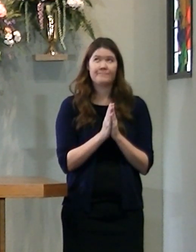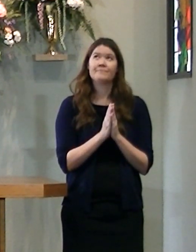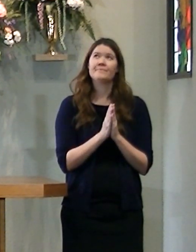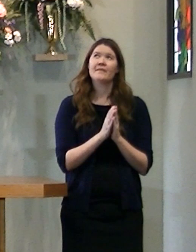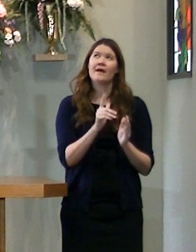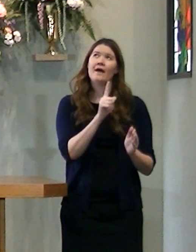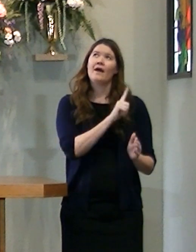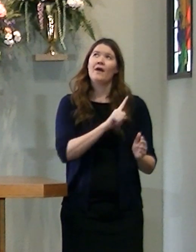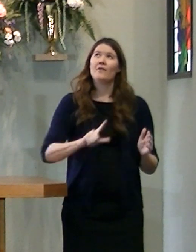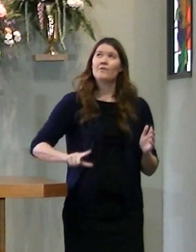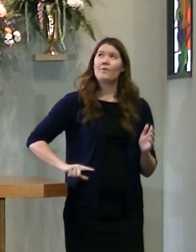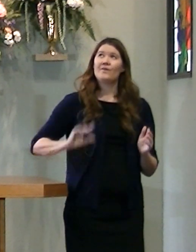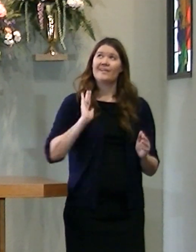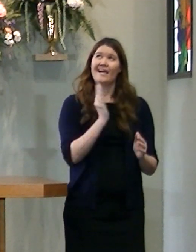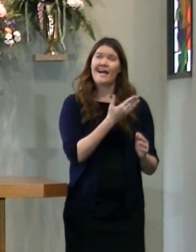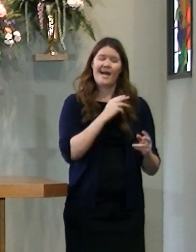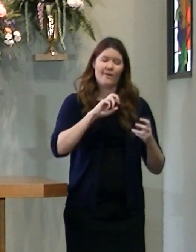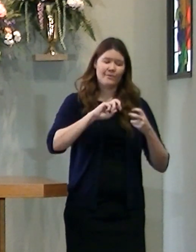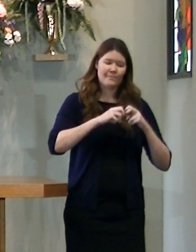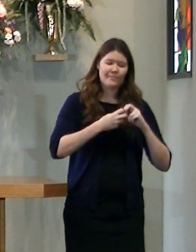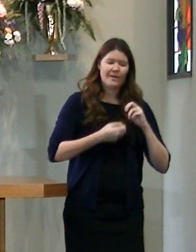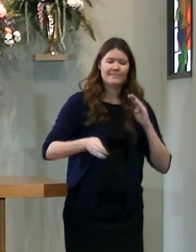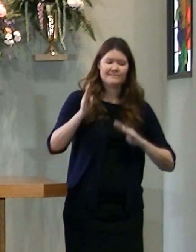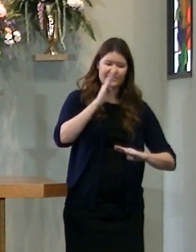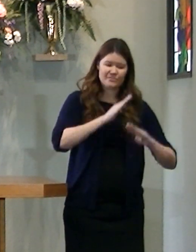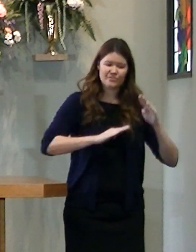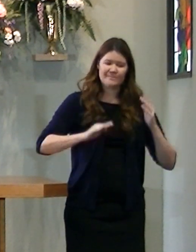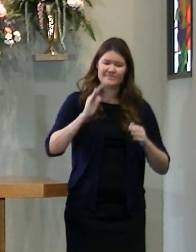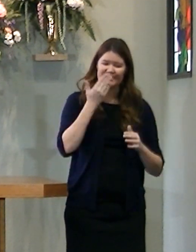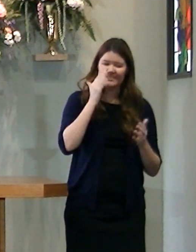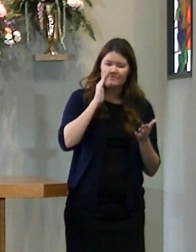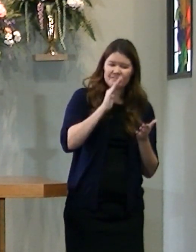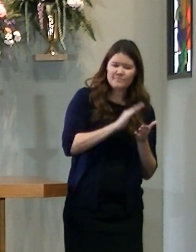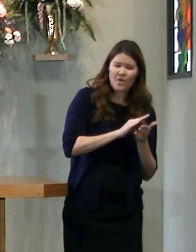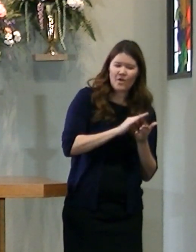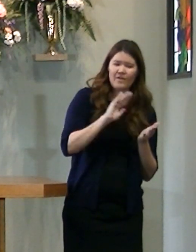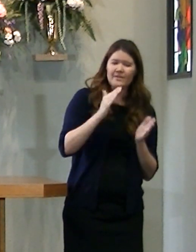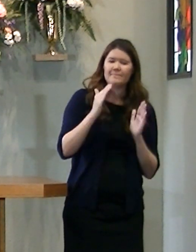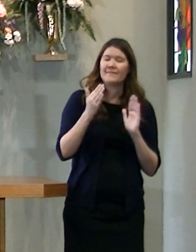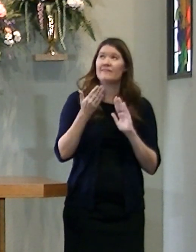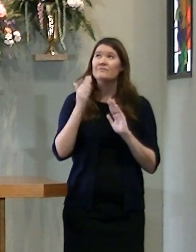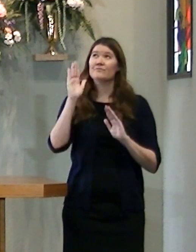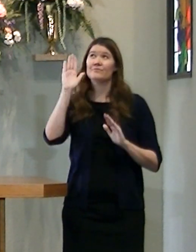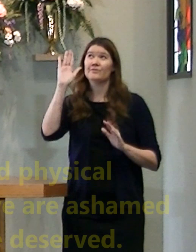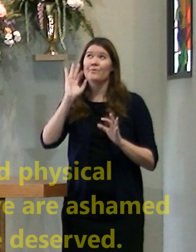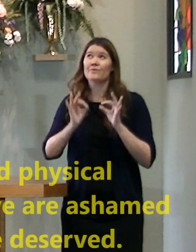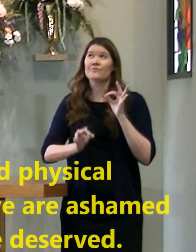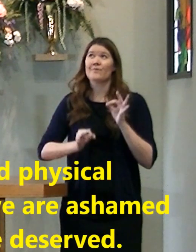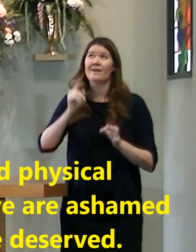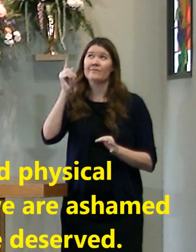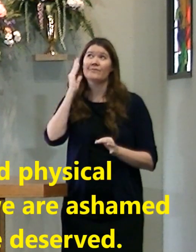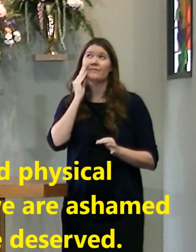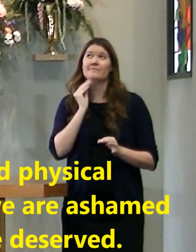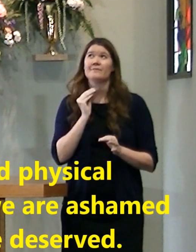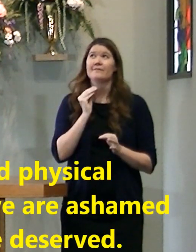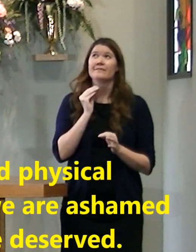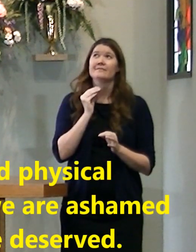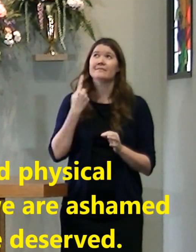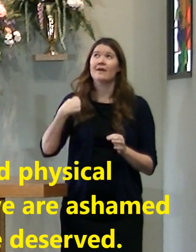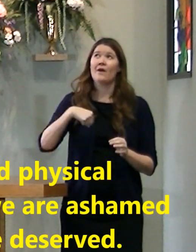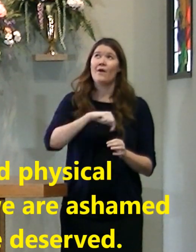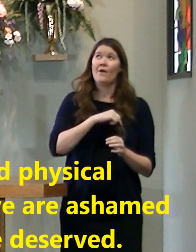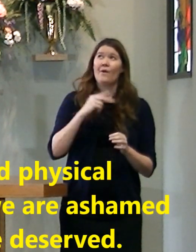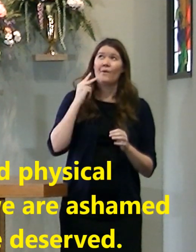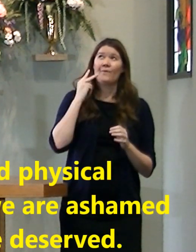Lord, our trials and troubles seem to be insignificant next to the trial you endured. We see